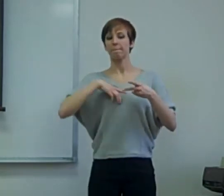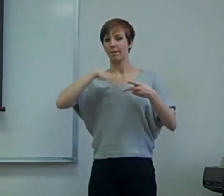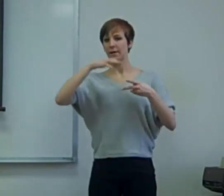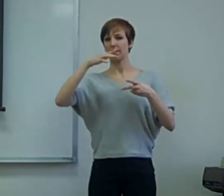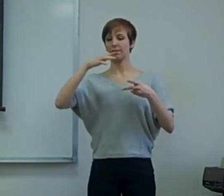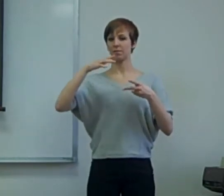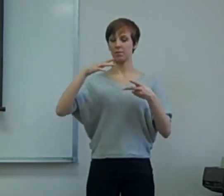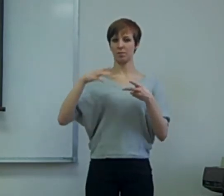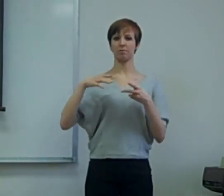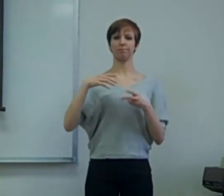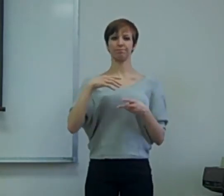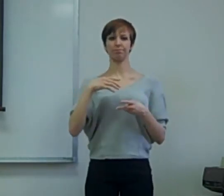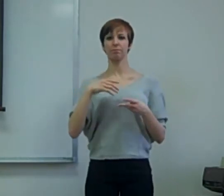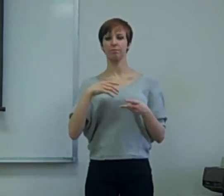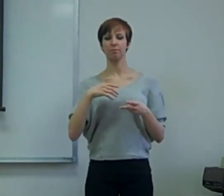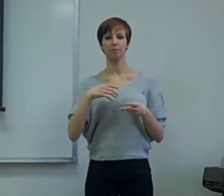times, just like little tears, not much.